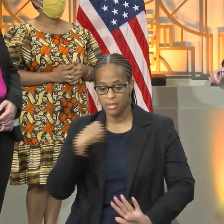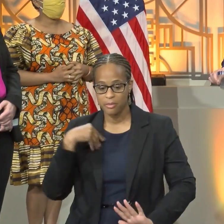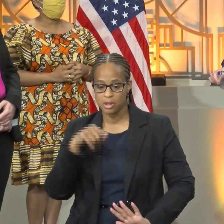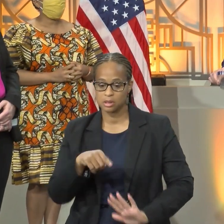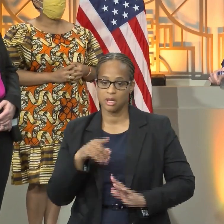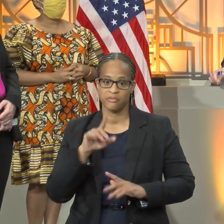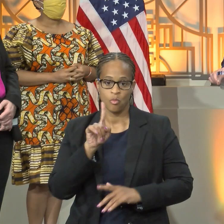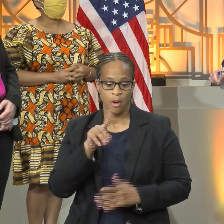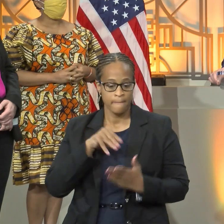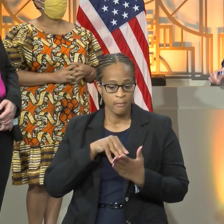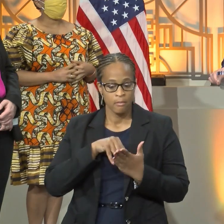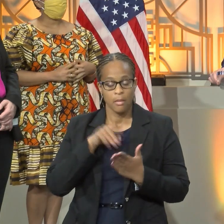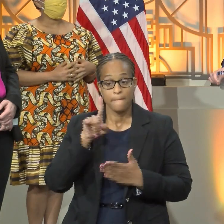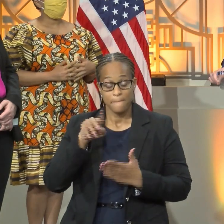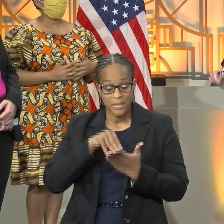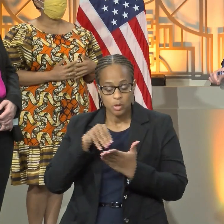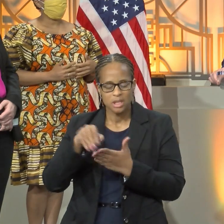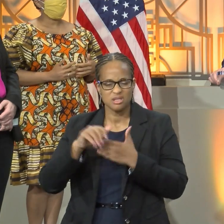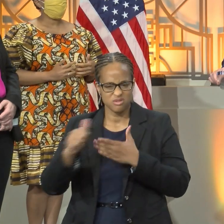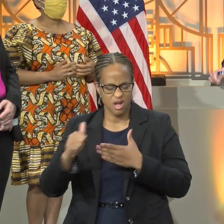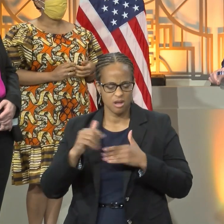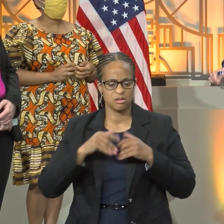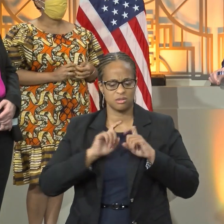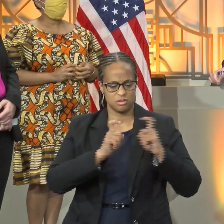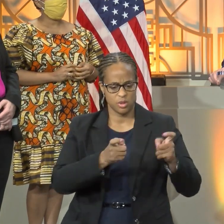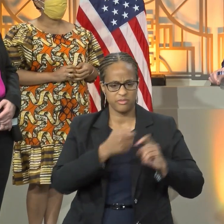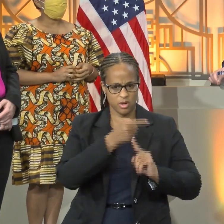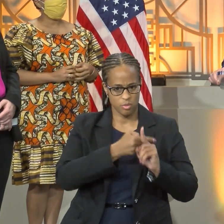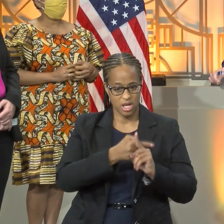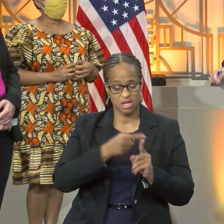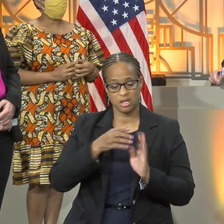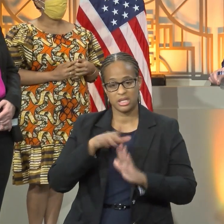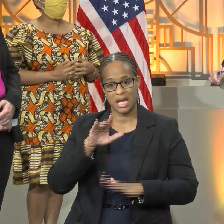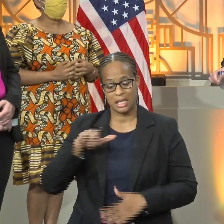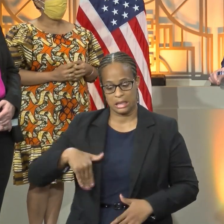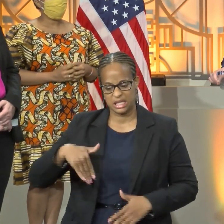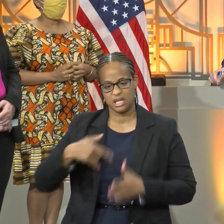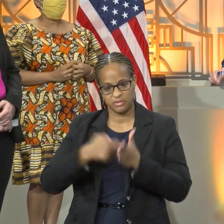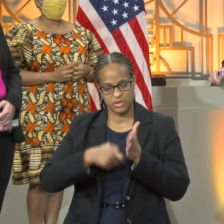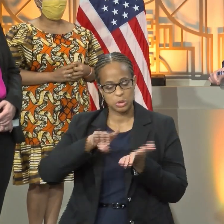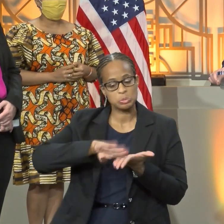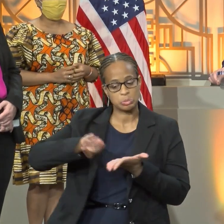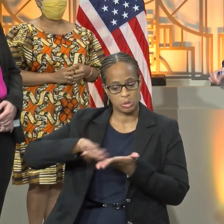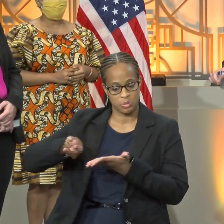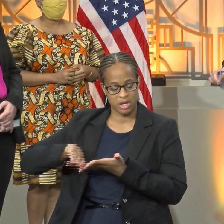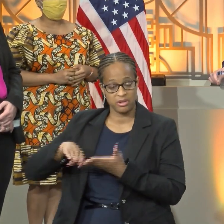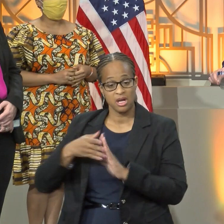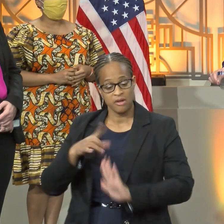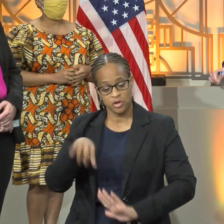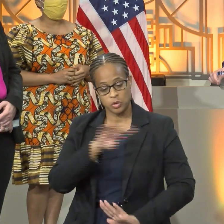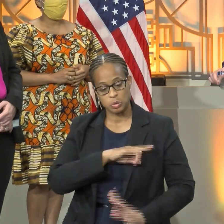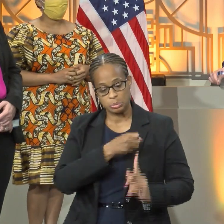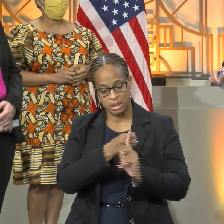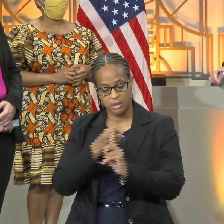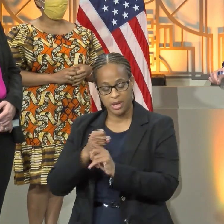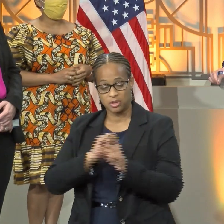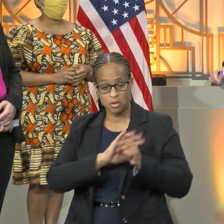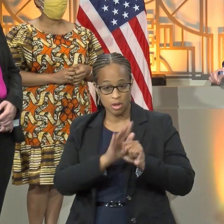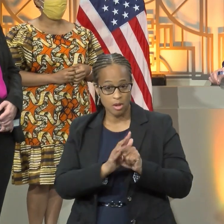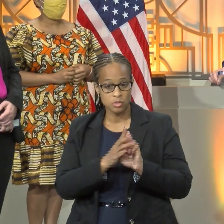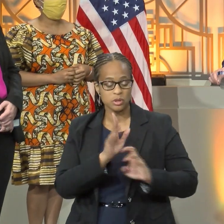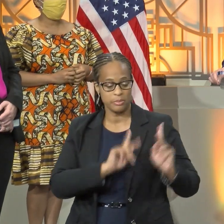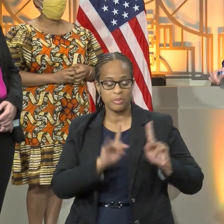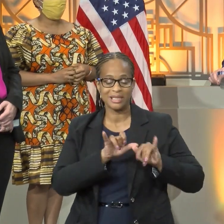millions of dollars in rent and waived millions of dollars in late fees for those who have been affected by COVID to keep residents